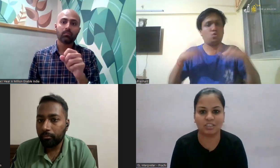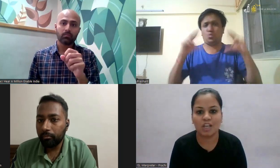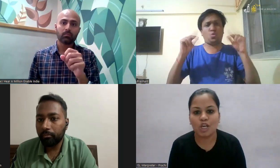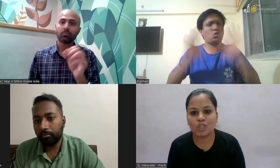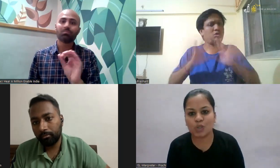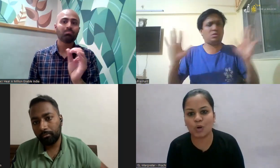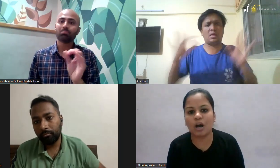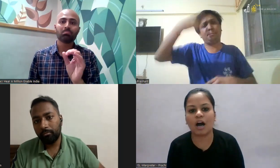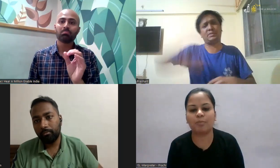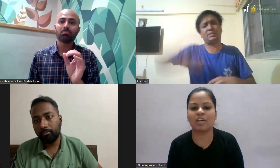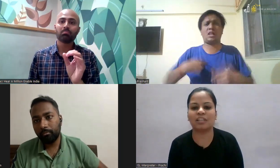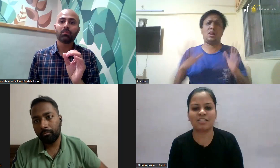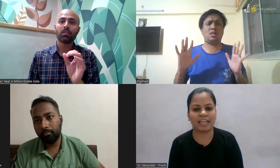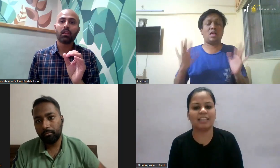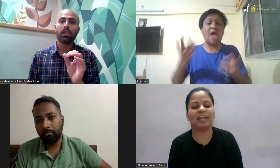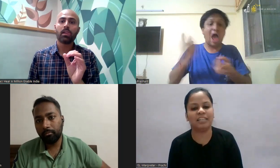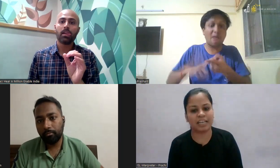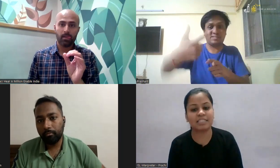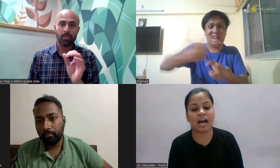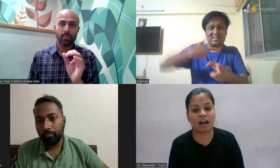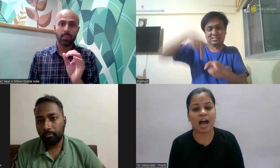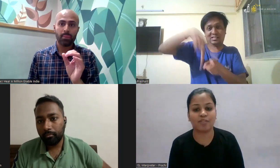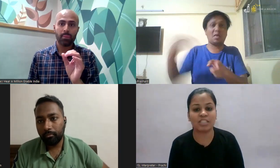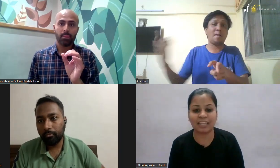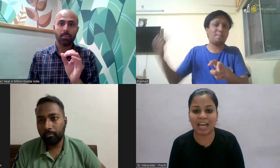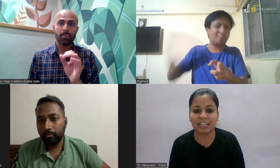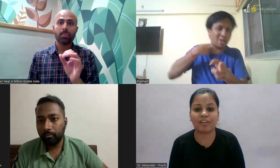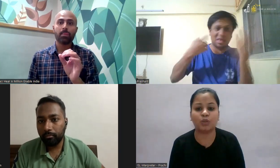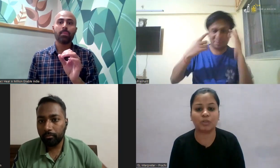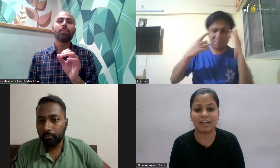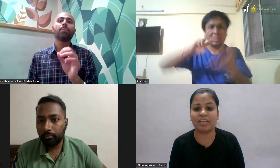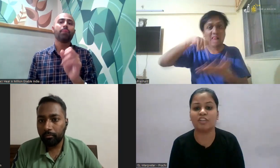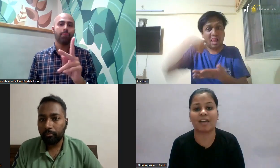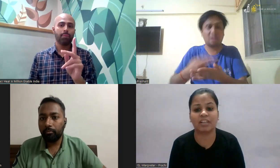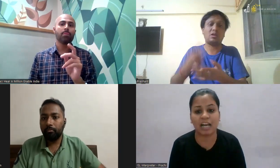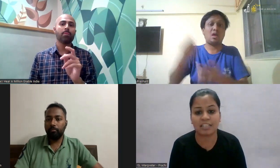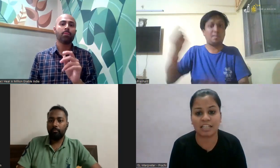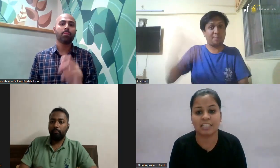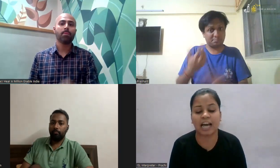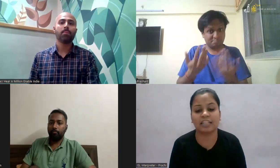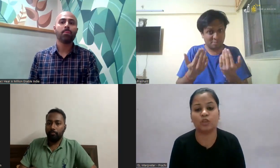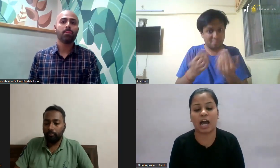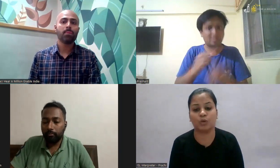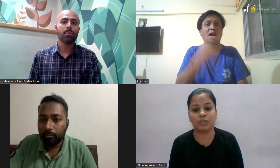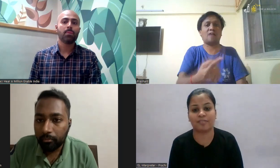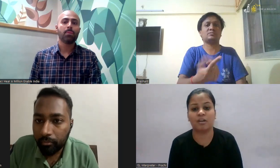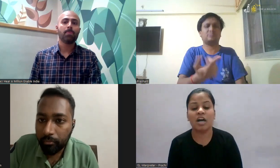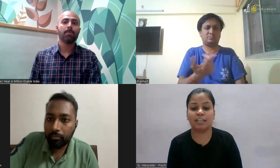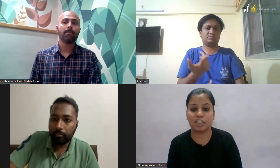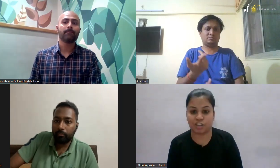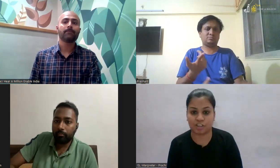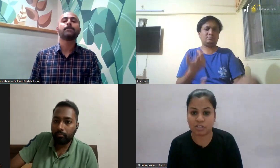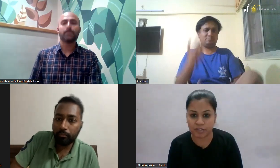personal loss. So Prashant is saying that yes, I was saying that if I don't have any driving license, either I don't have